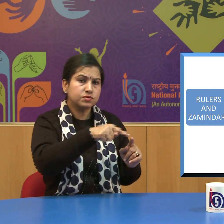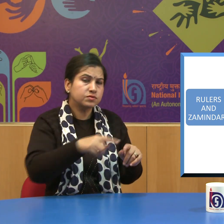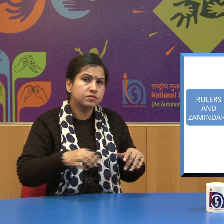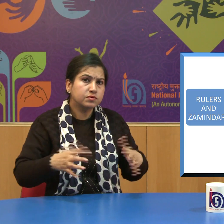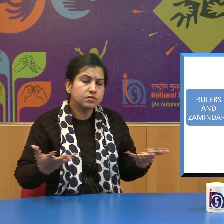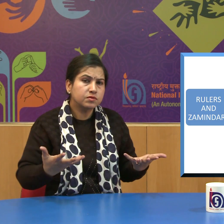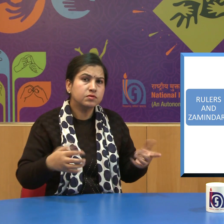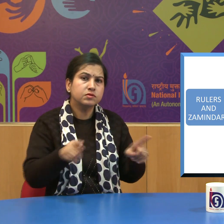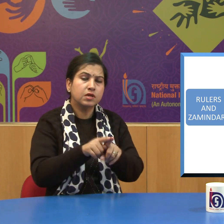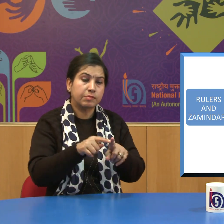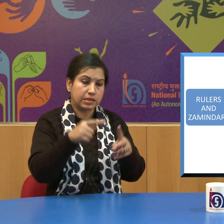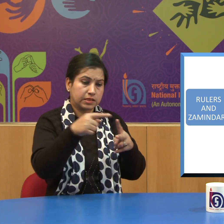three groups.